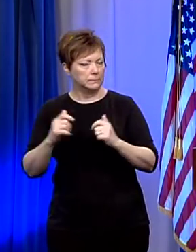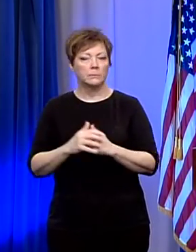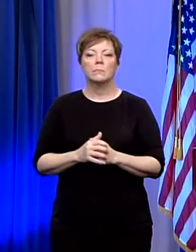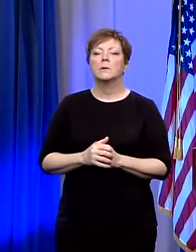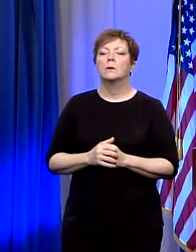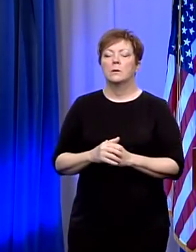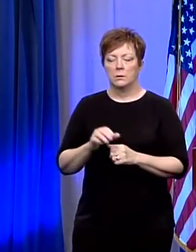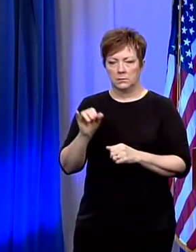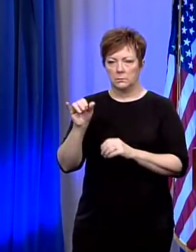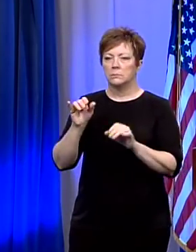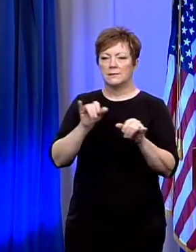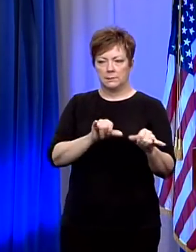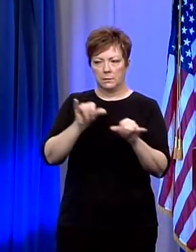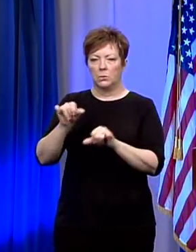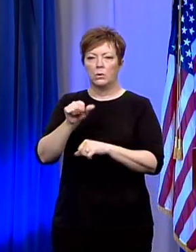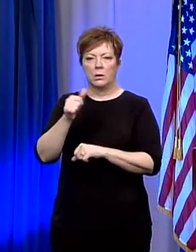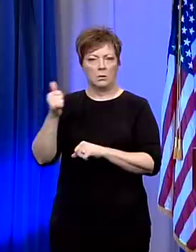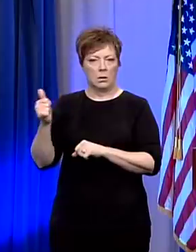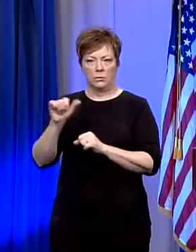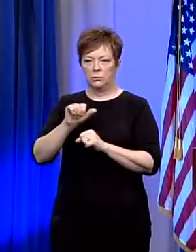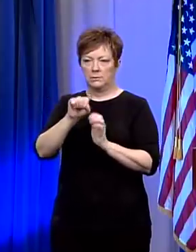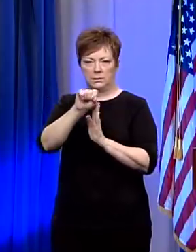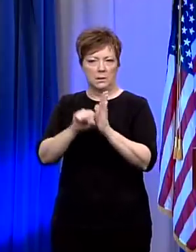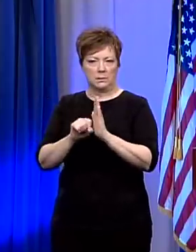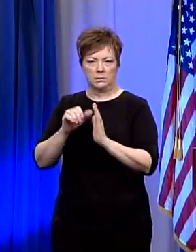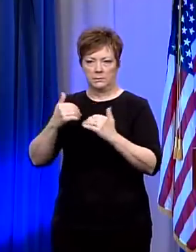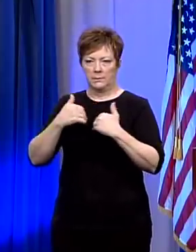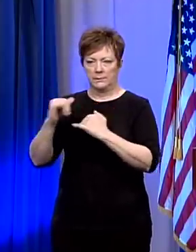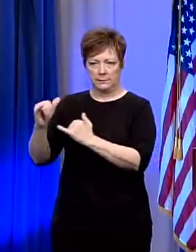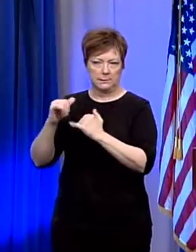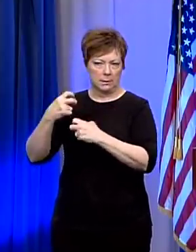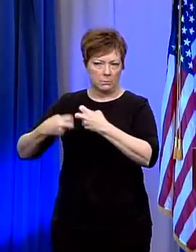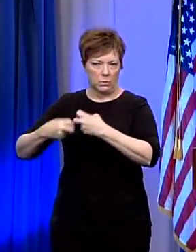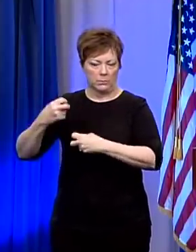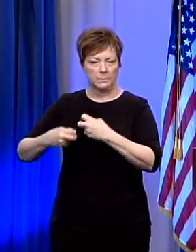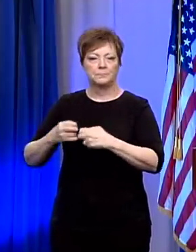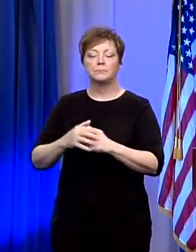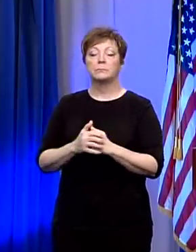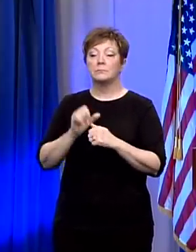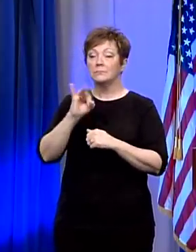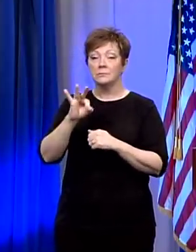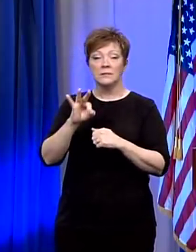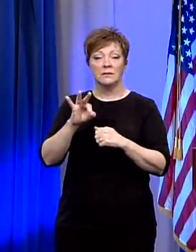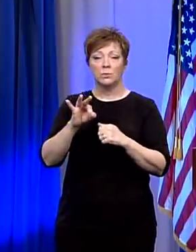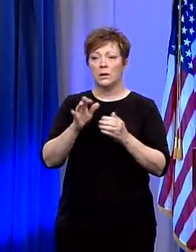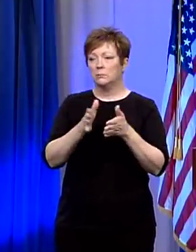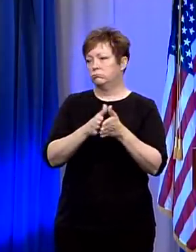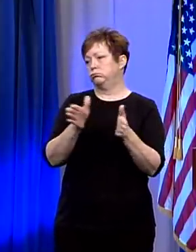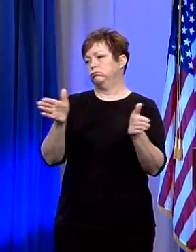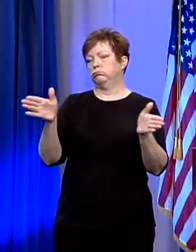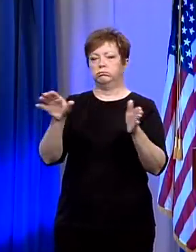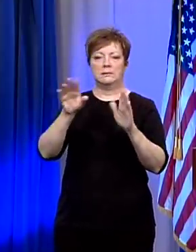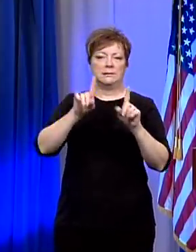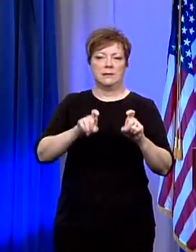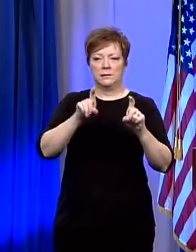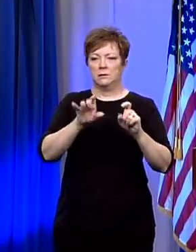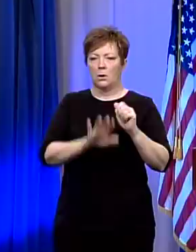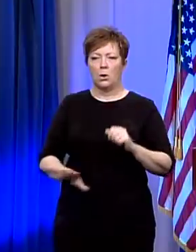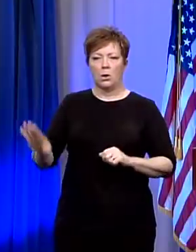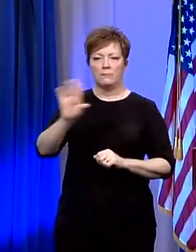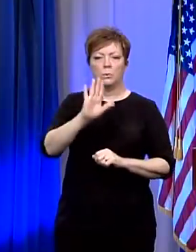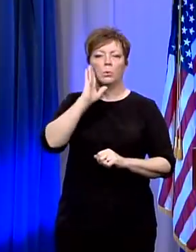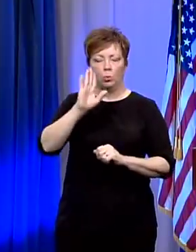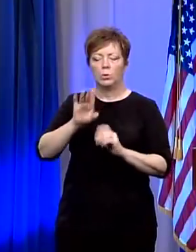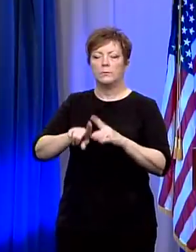similar issues that a lot of states have had. I think if we had widely available testing everywhere, we would have certainly